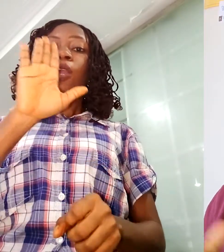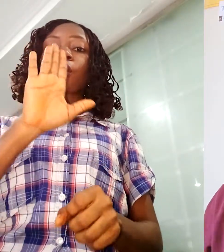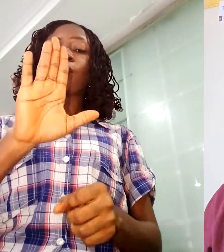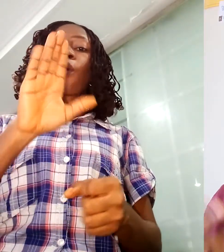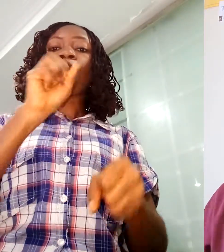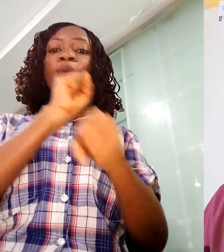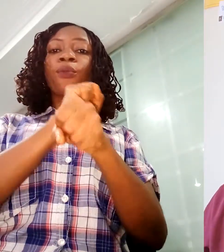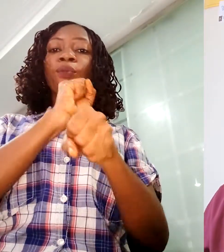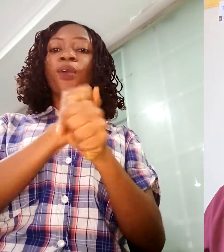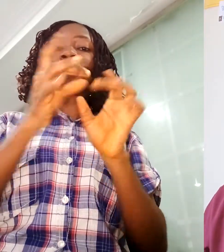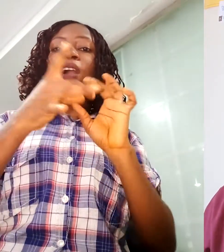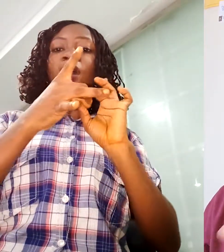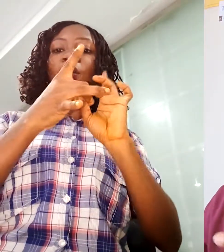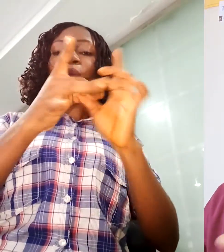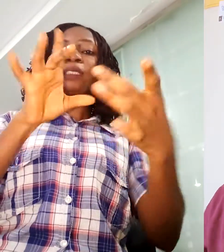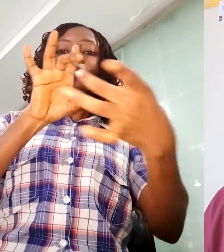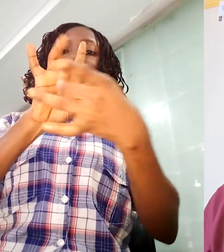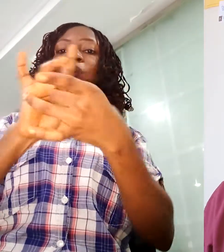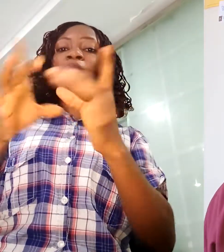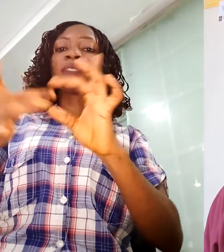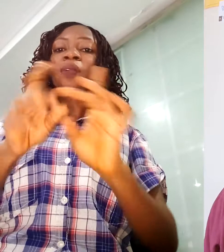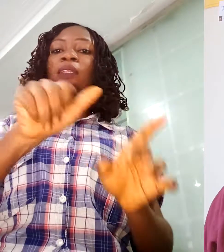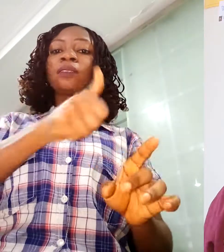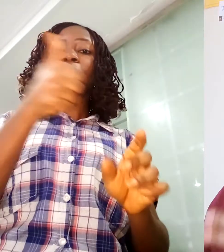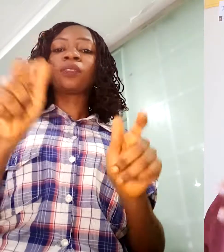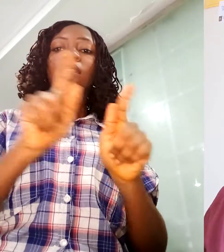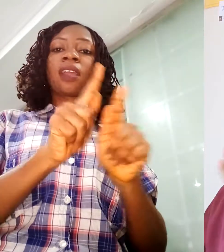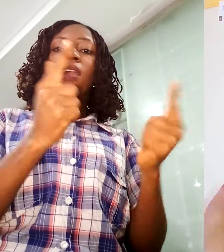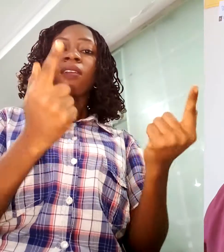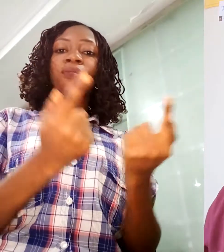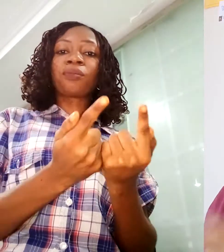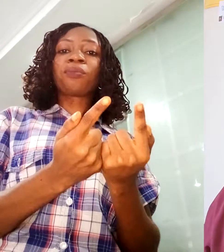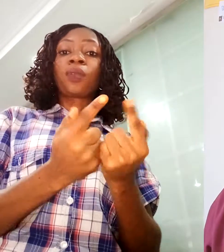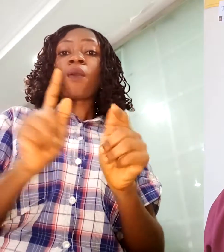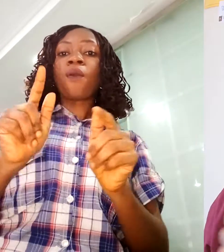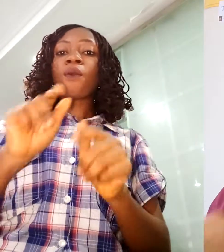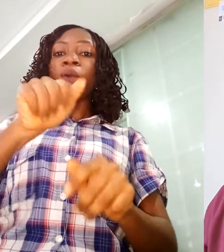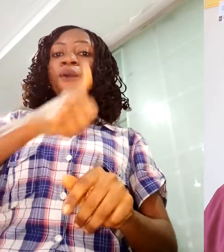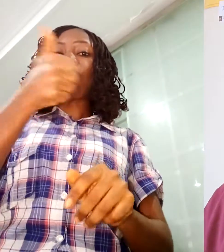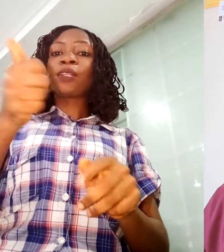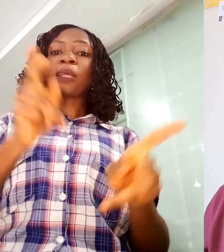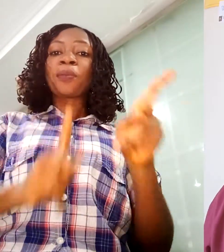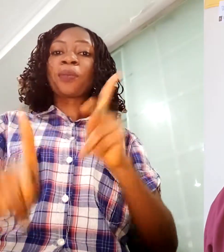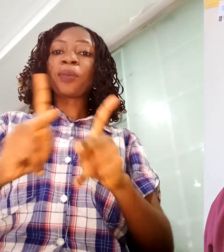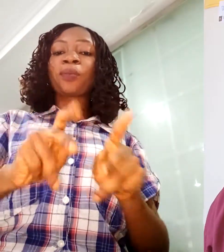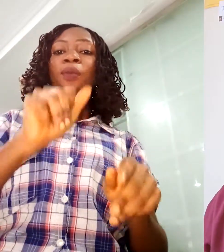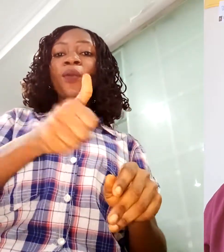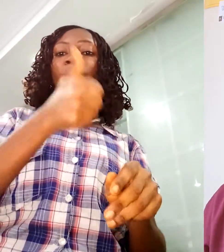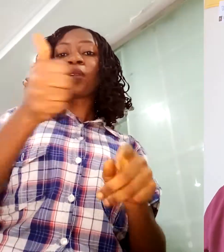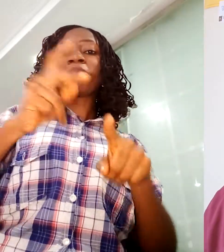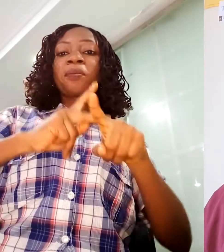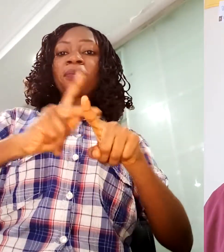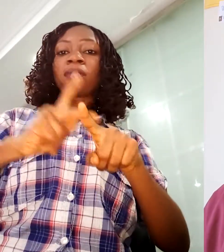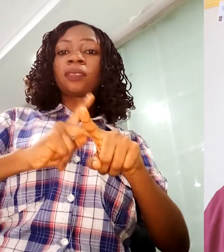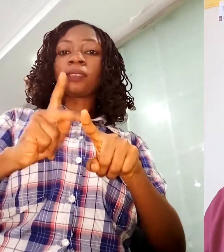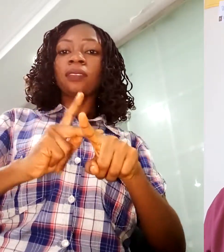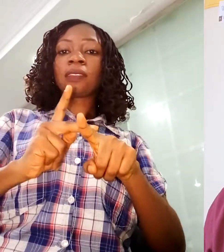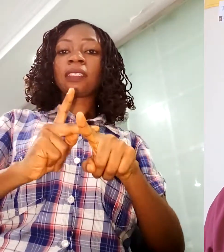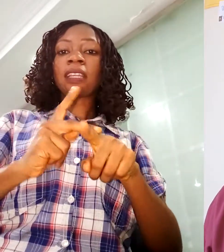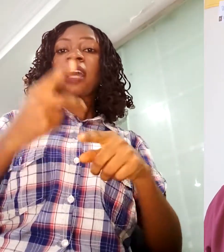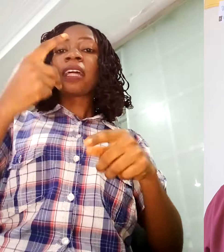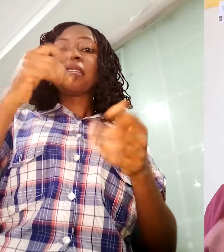Your job links up other groups, other people, other